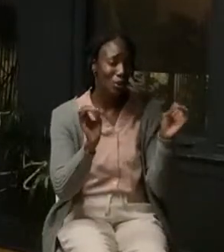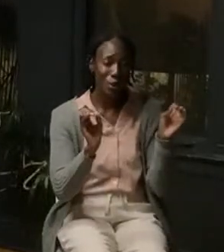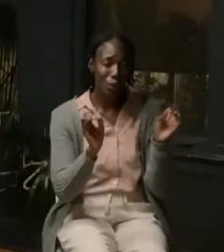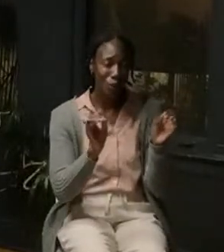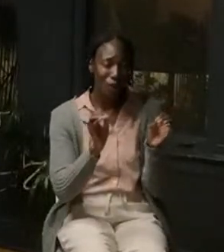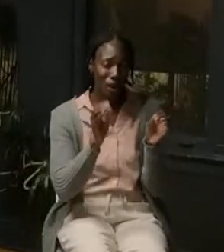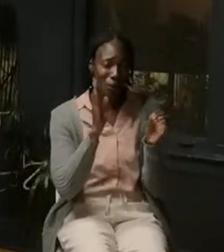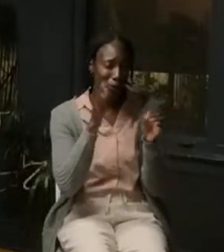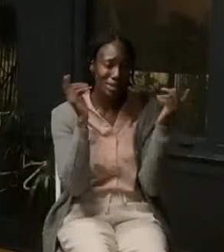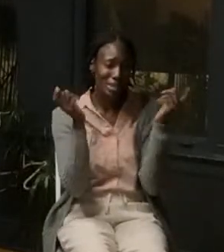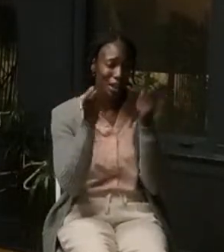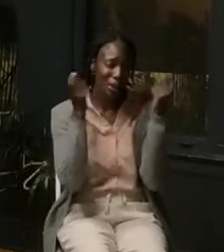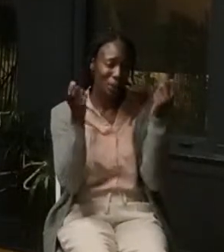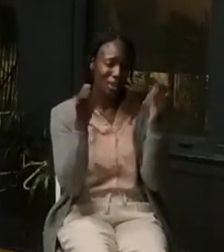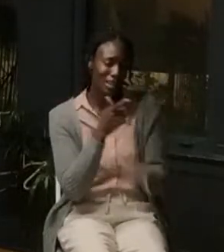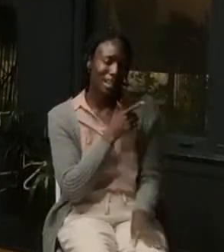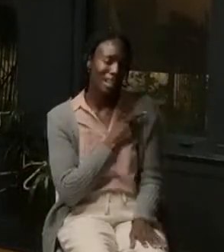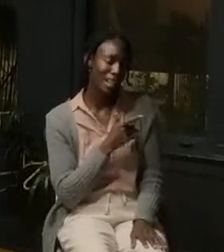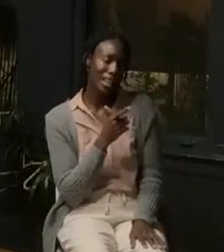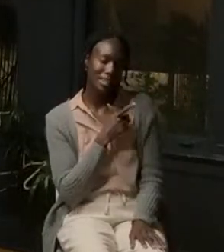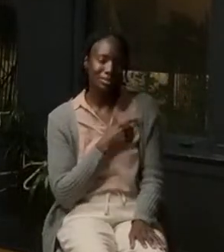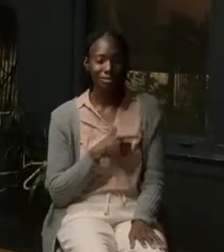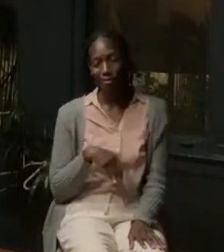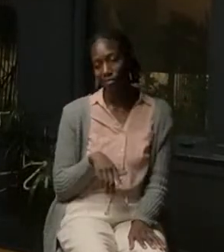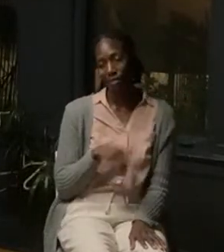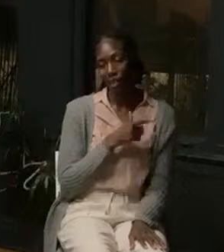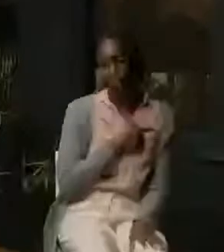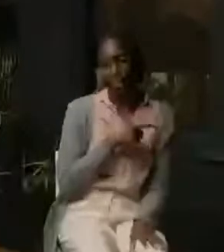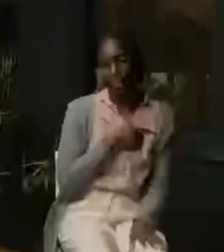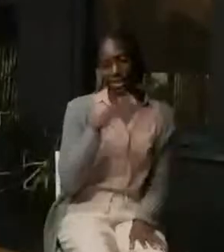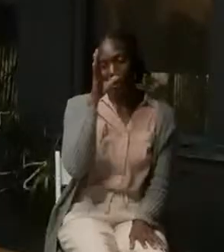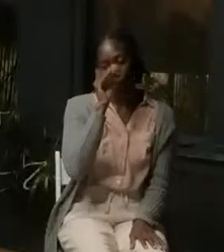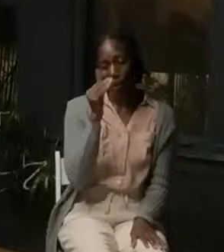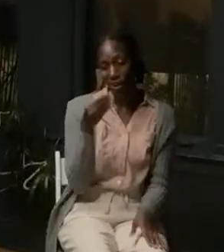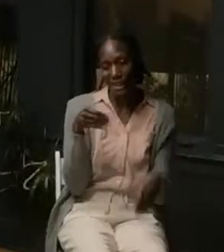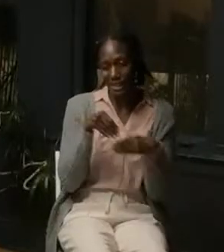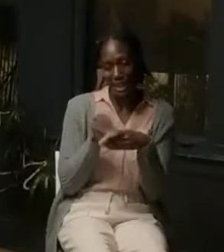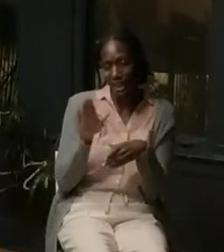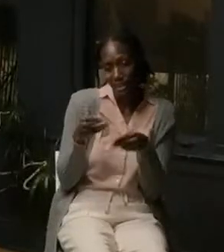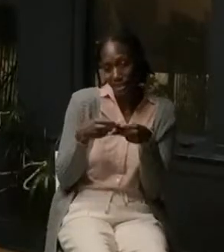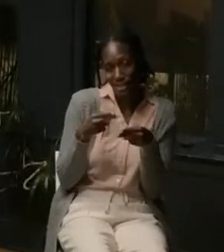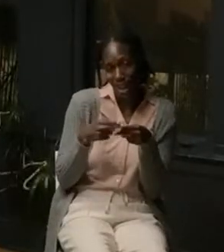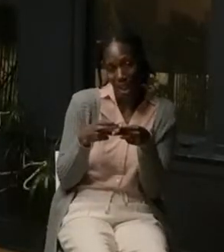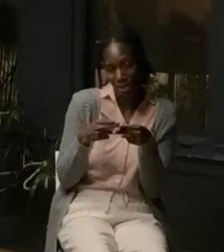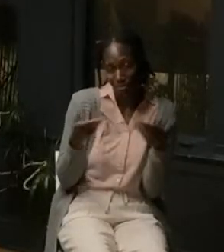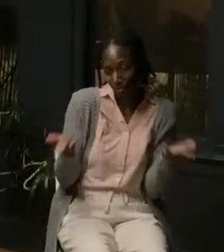celebrating. Lazy boy. Right there in the name.